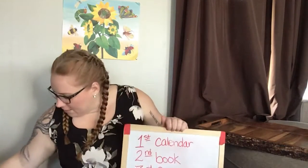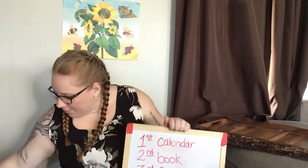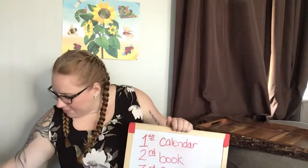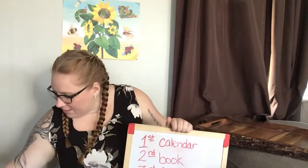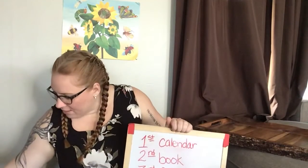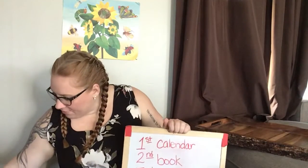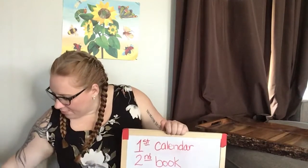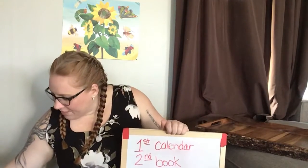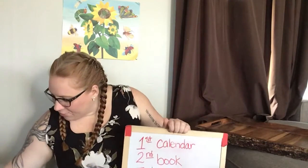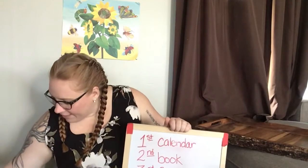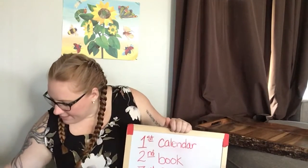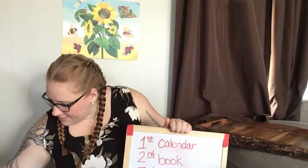Wipe it off on my dress.